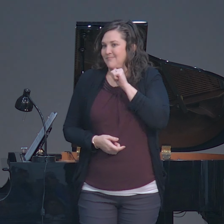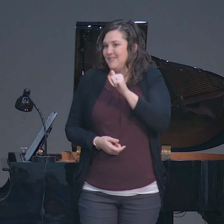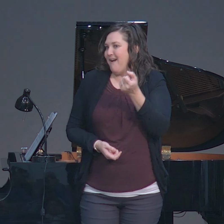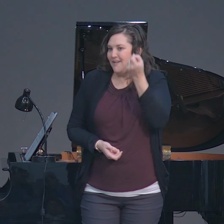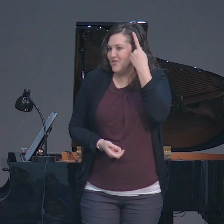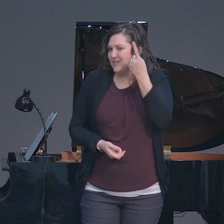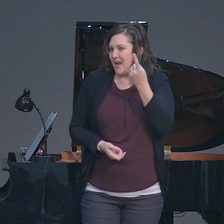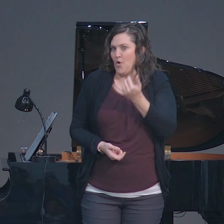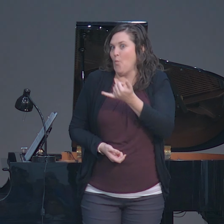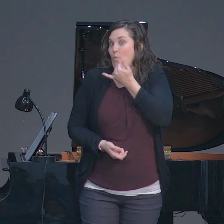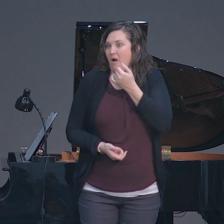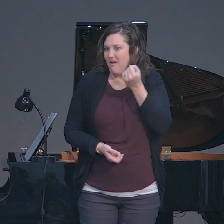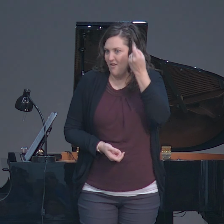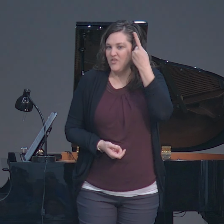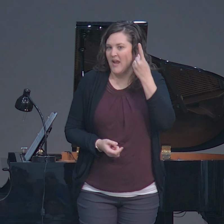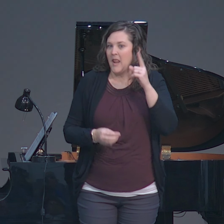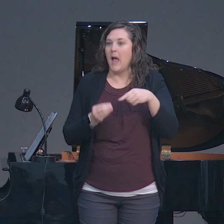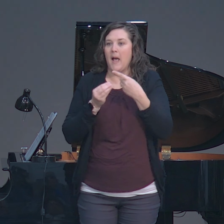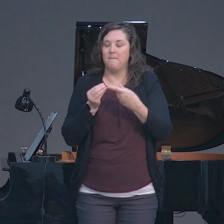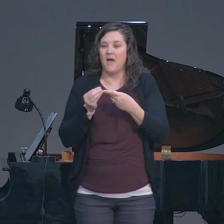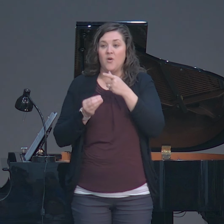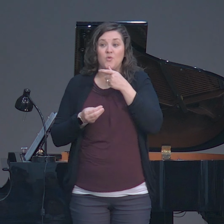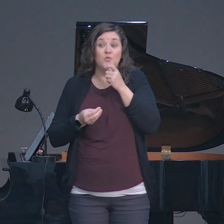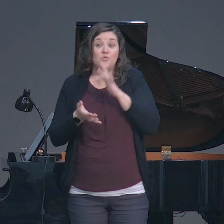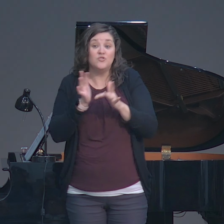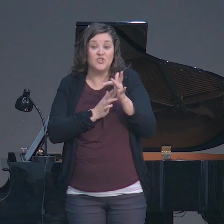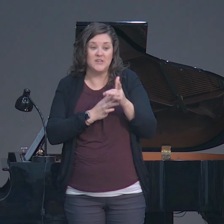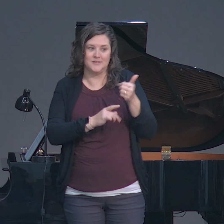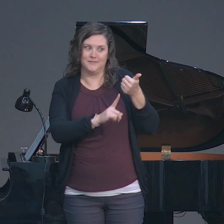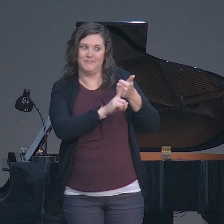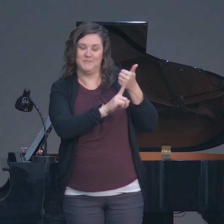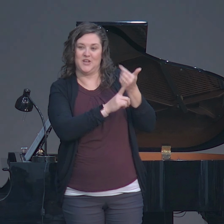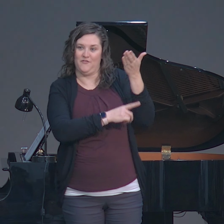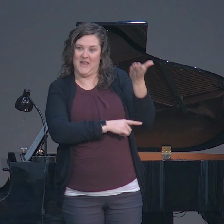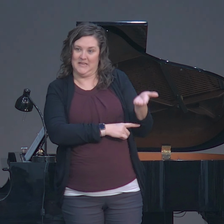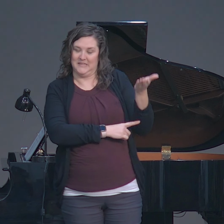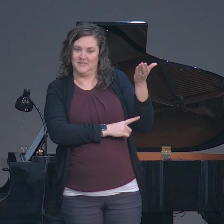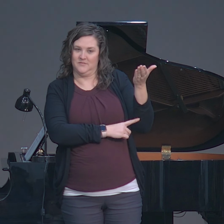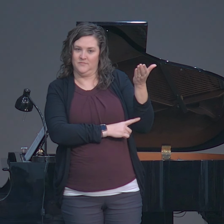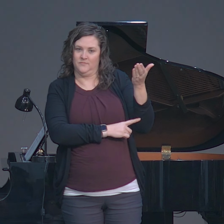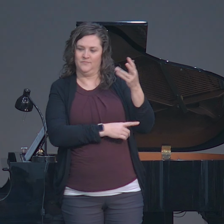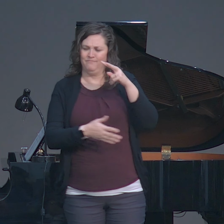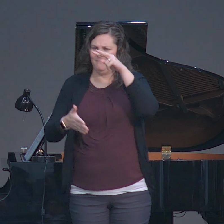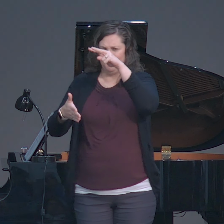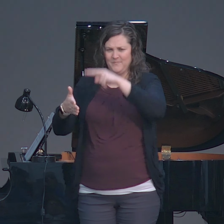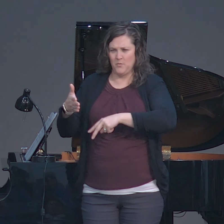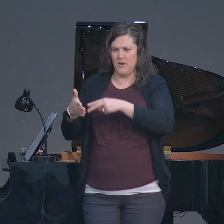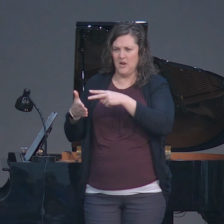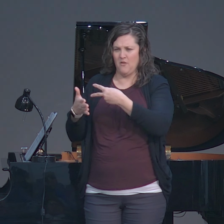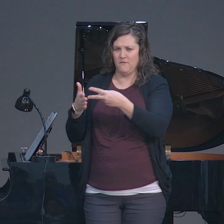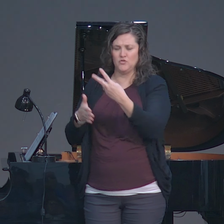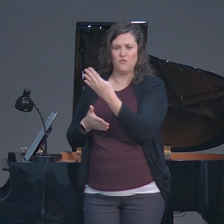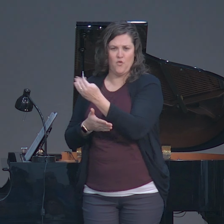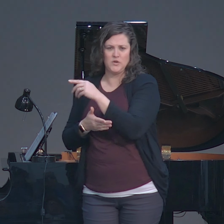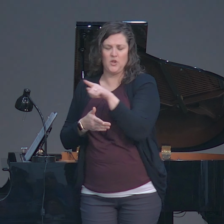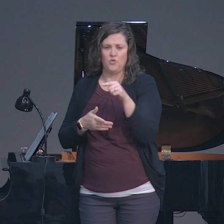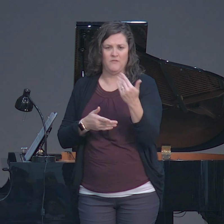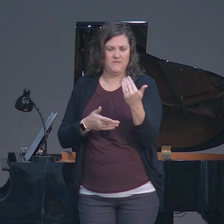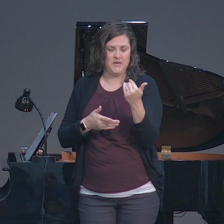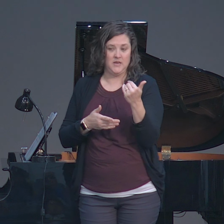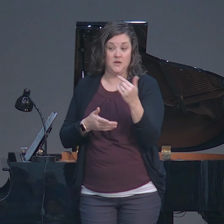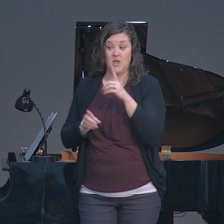misunderstand who Jesus is. Now look back at verses 14 and 15. "Then the